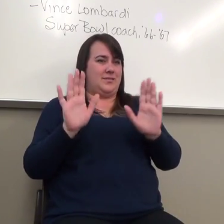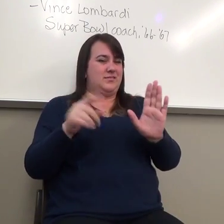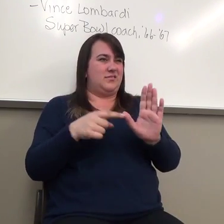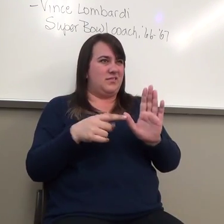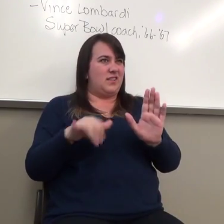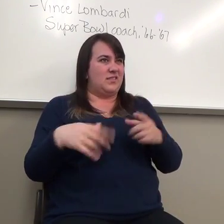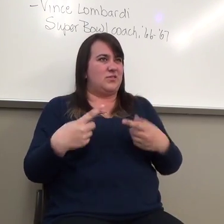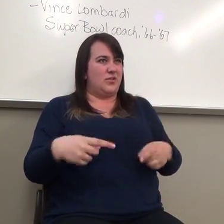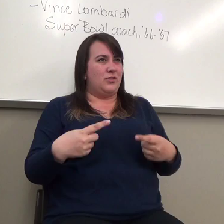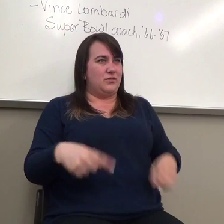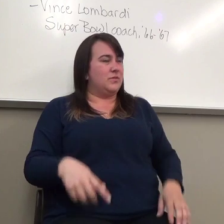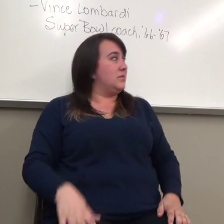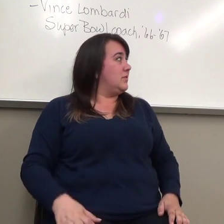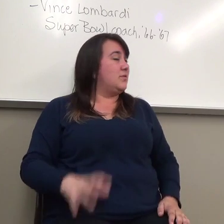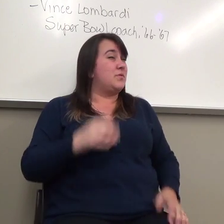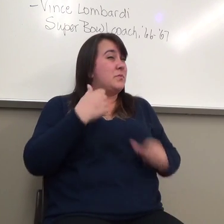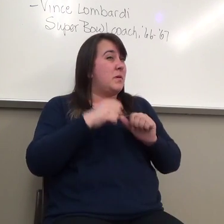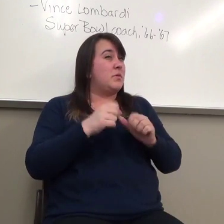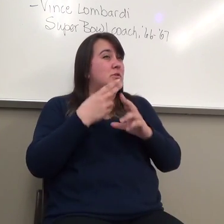is called a soft argument.